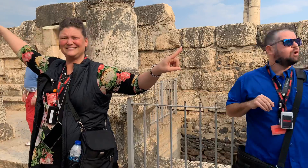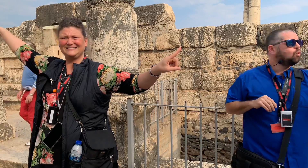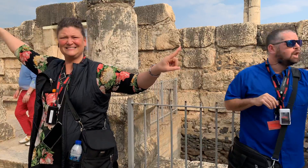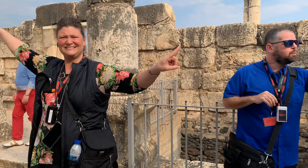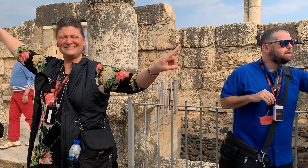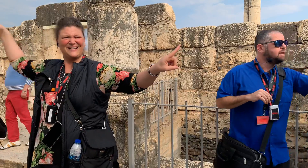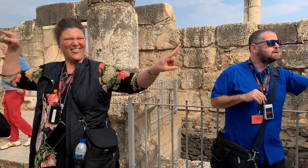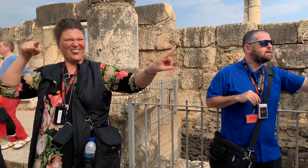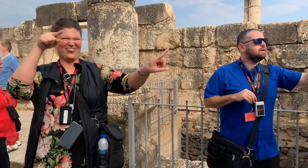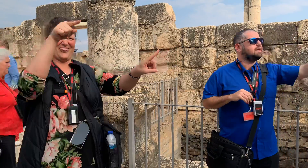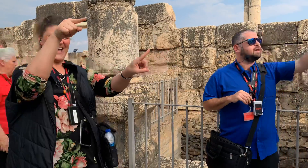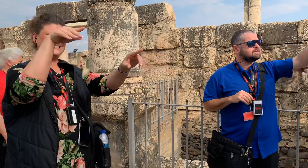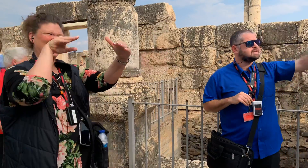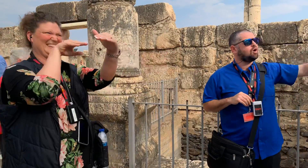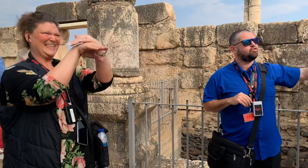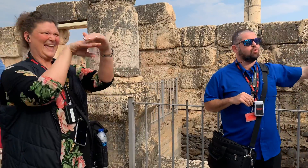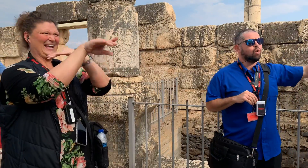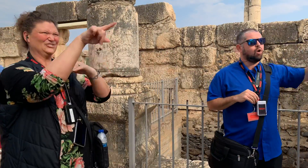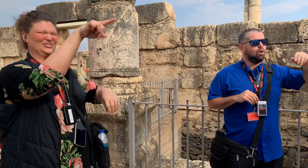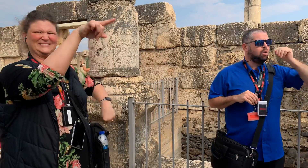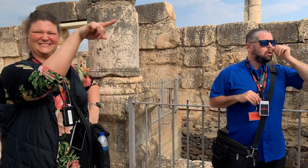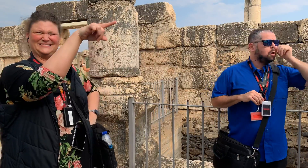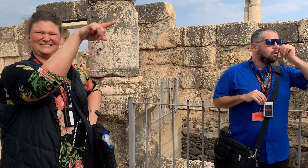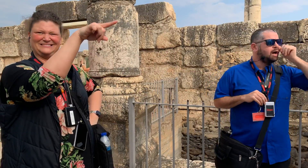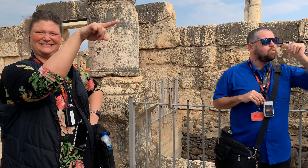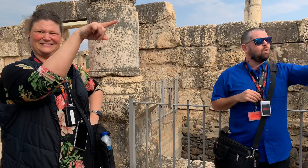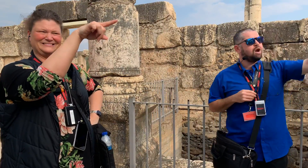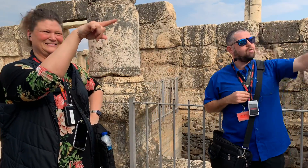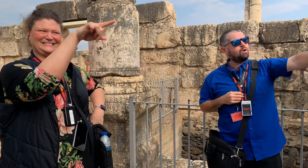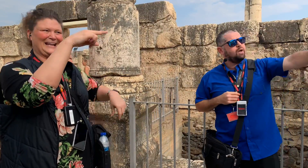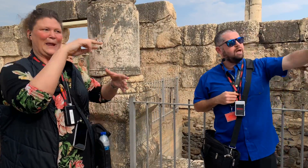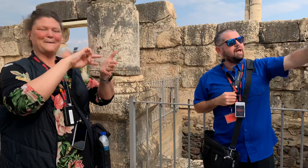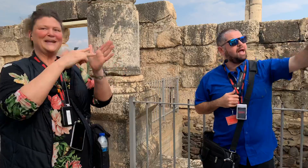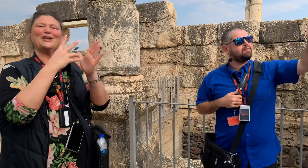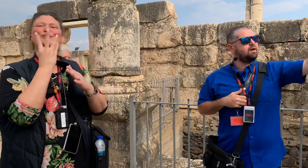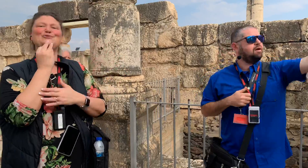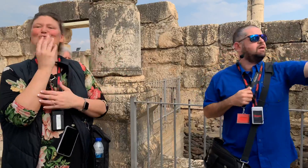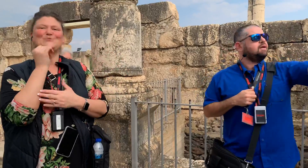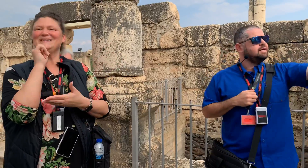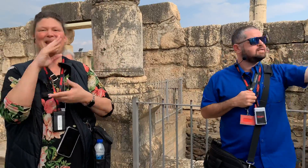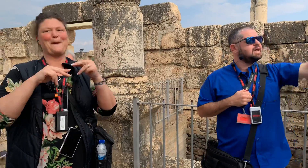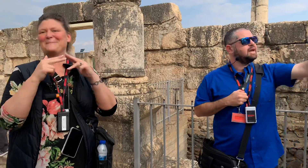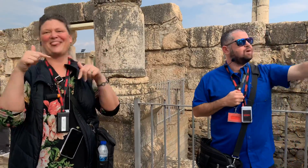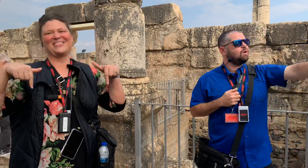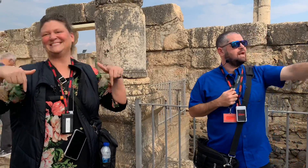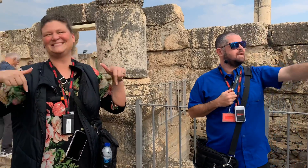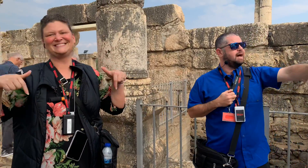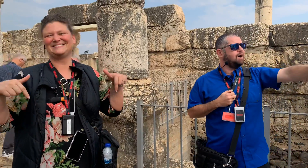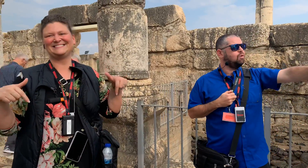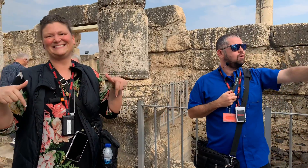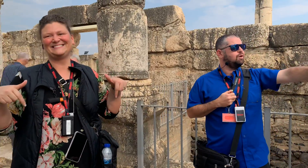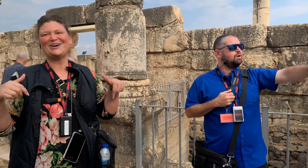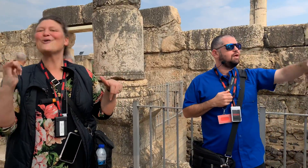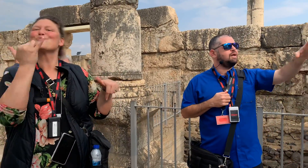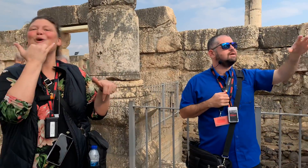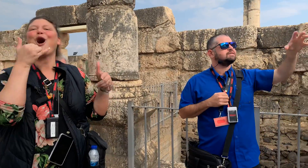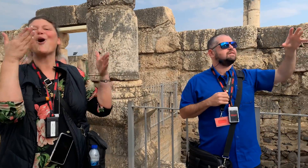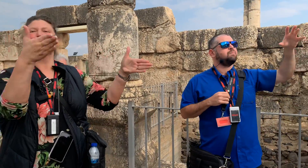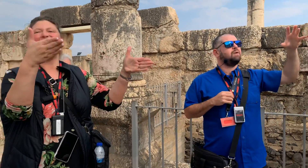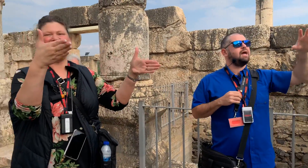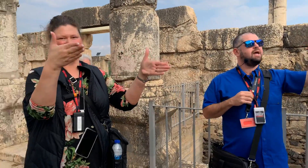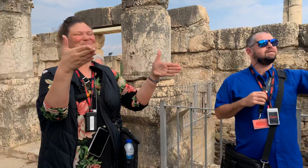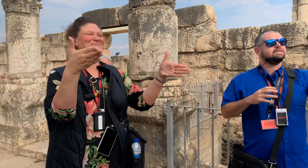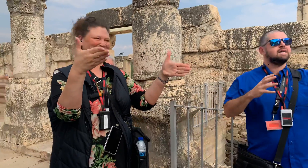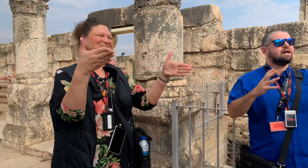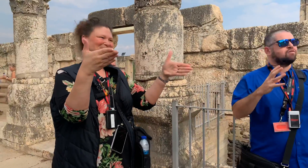synagogue will be in the southern wall. Okay, where Hethel is standing right now is